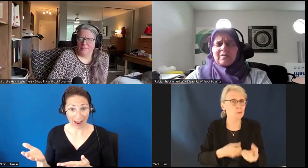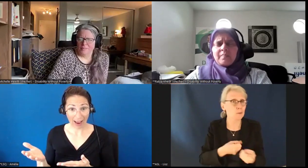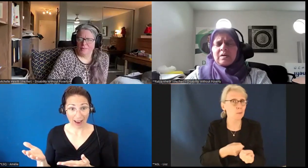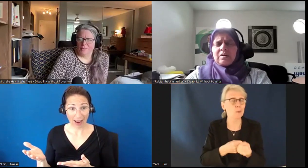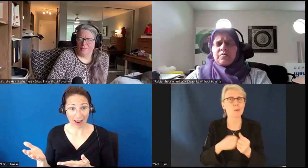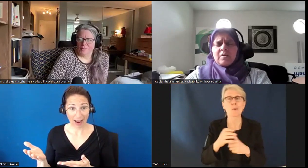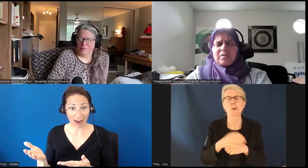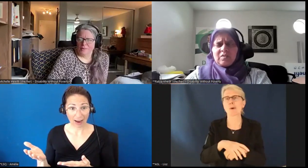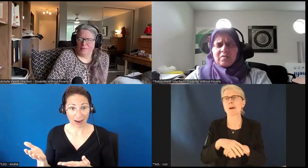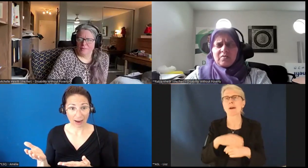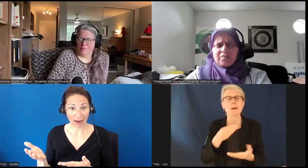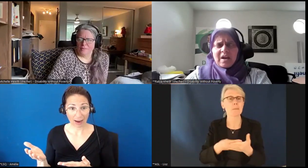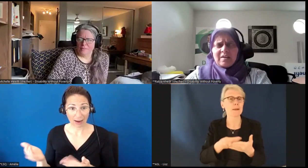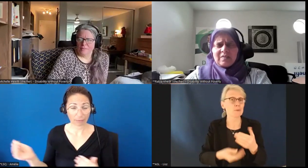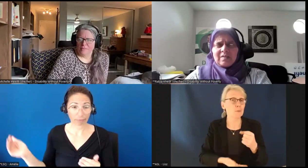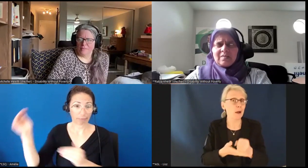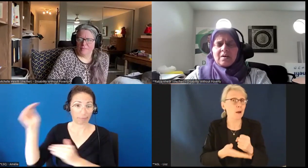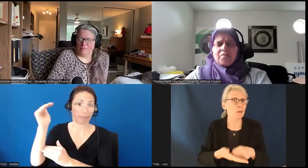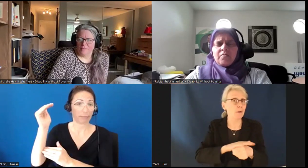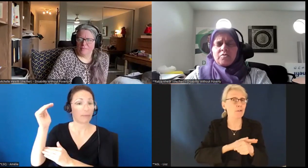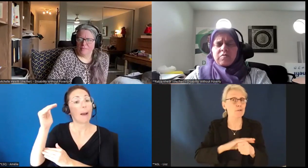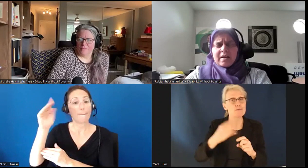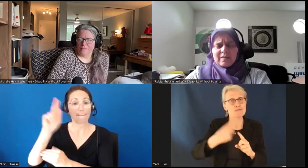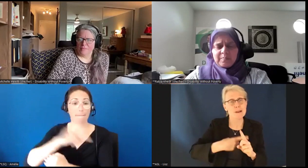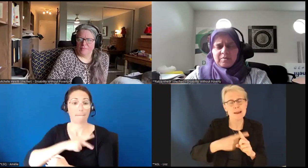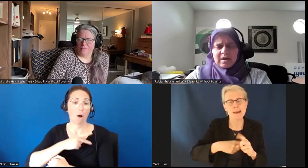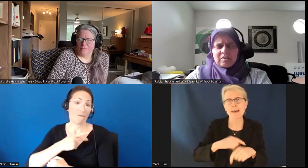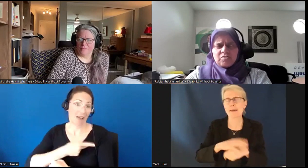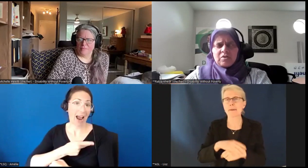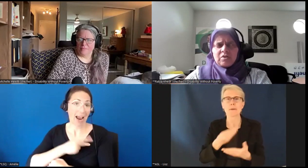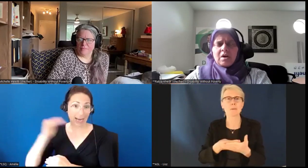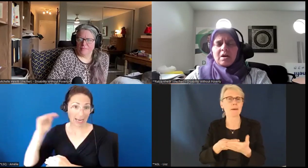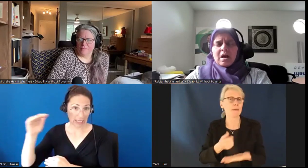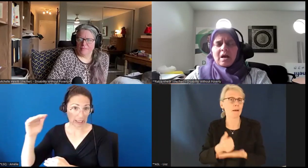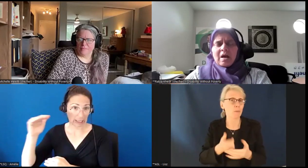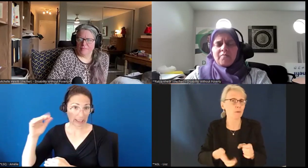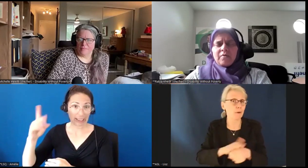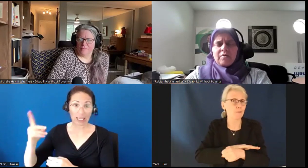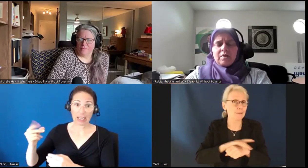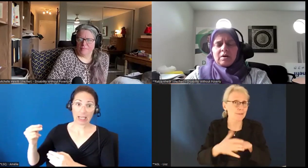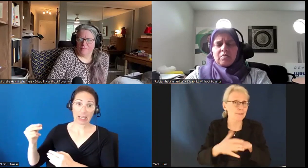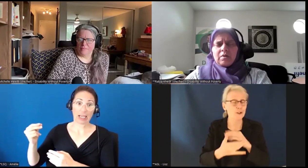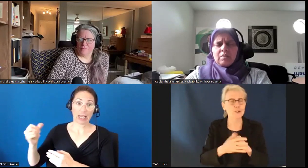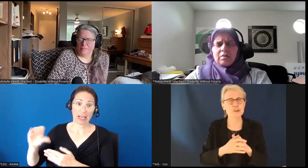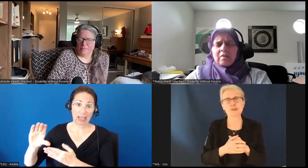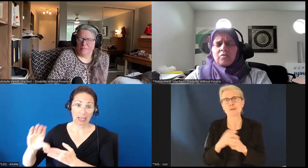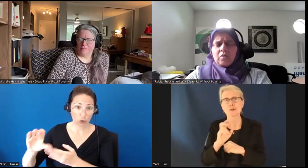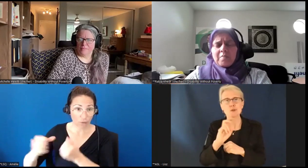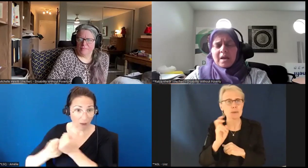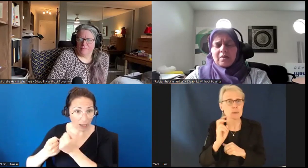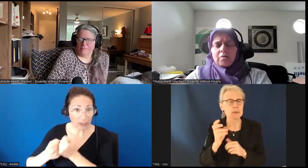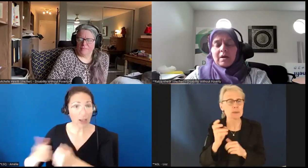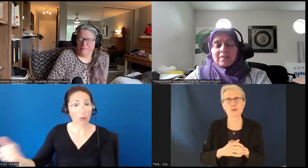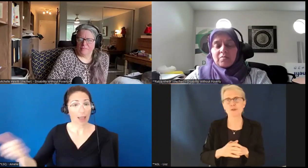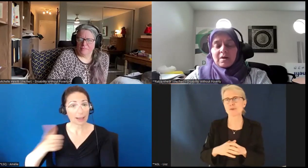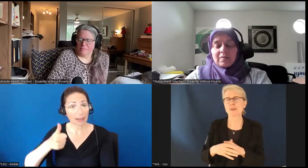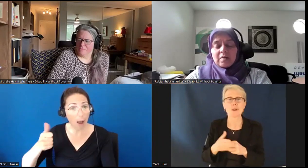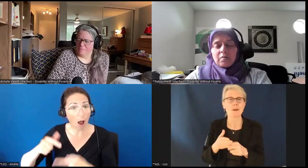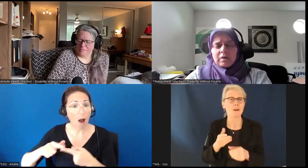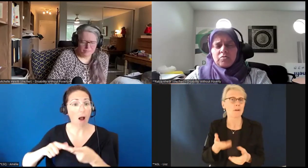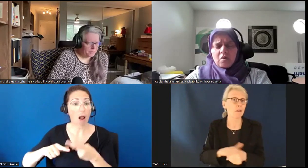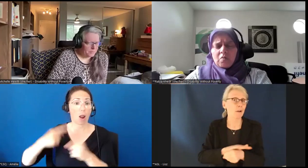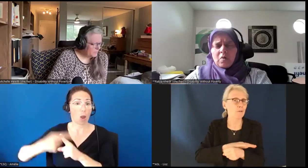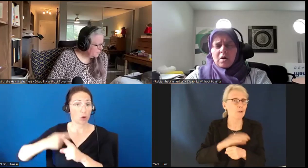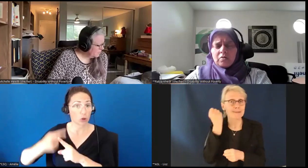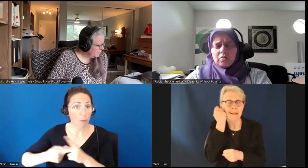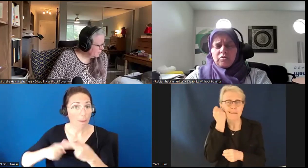housing, subsidies for assistive devices, for transportation, for dental, medical, et cetera, et cetera.